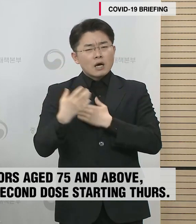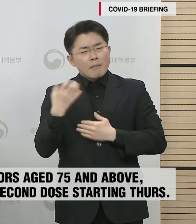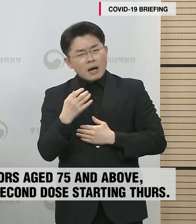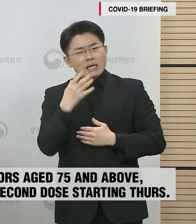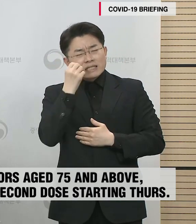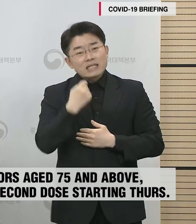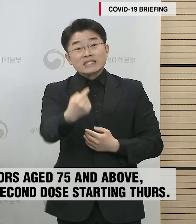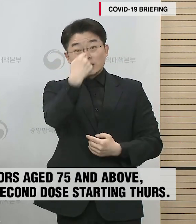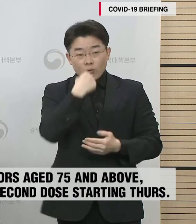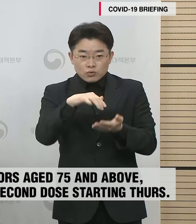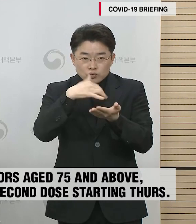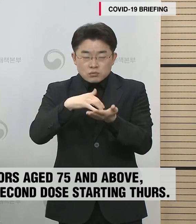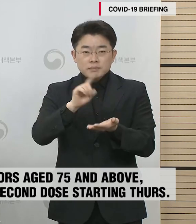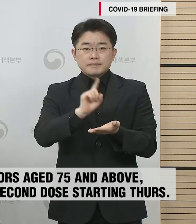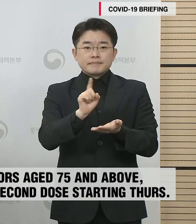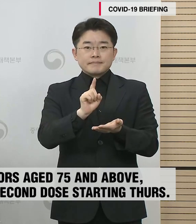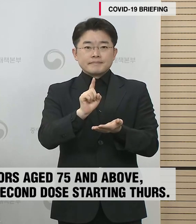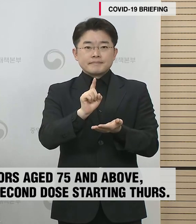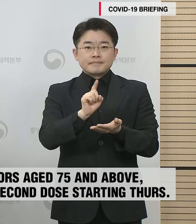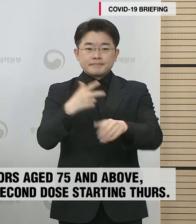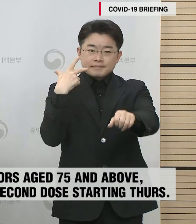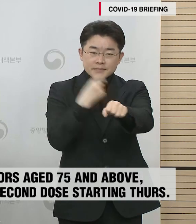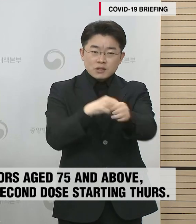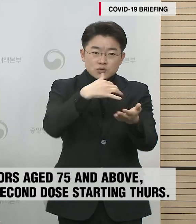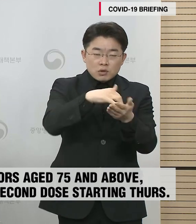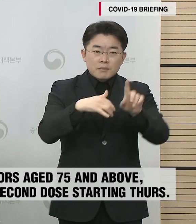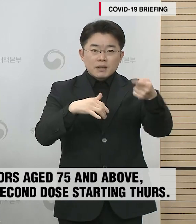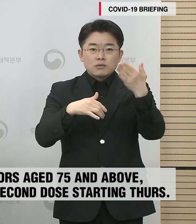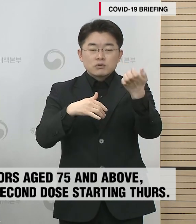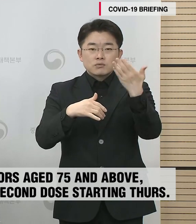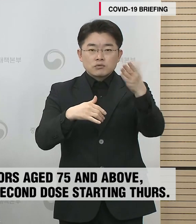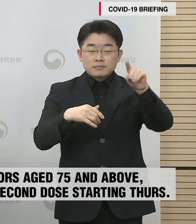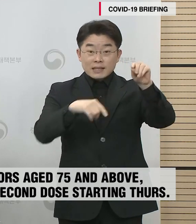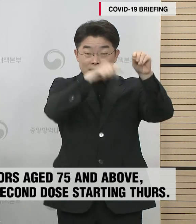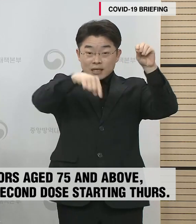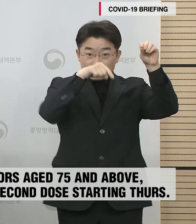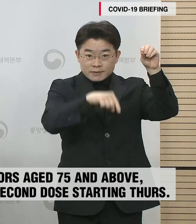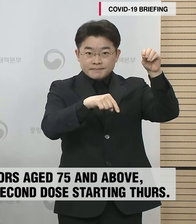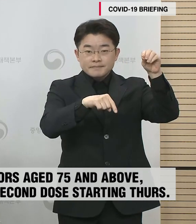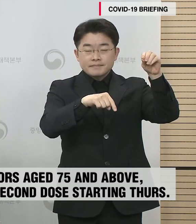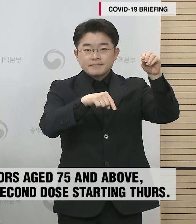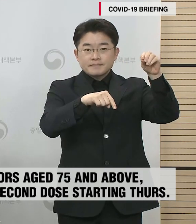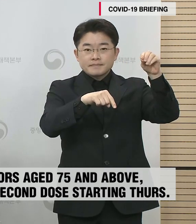of out of the total number of